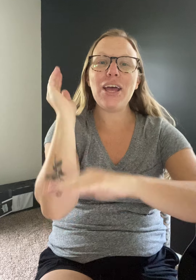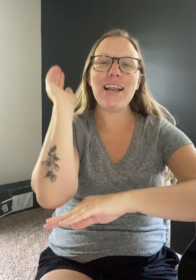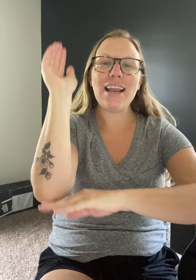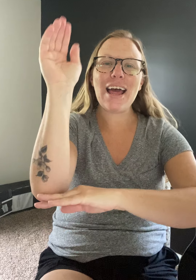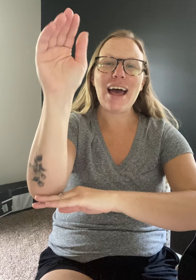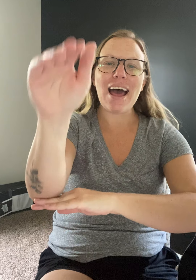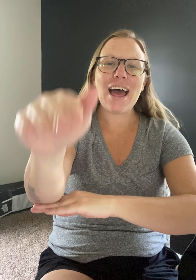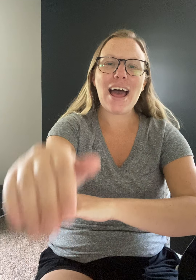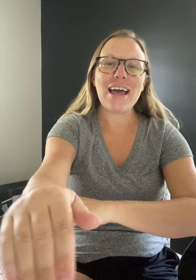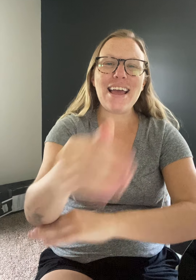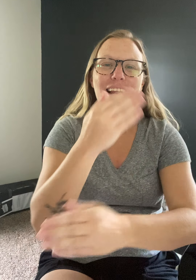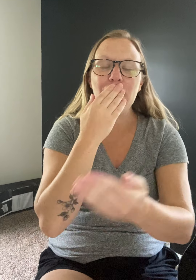Good night,